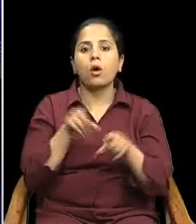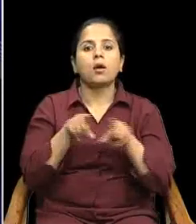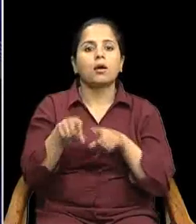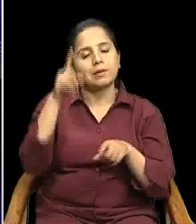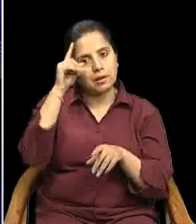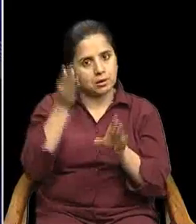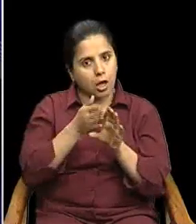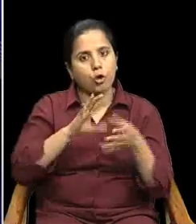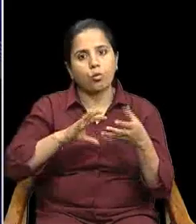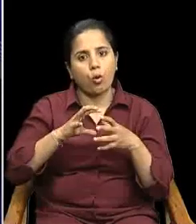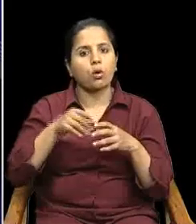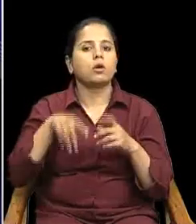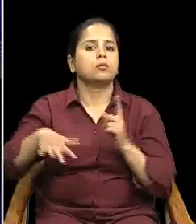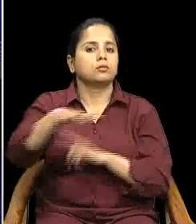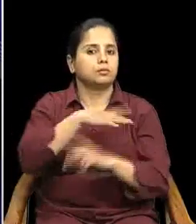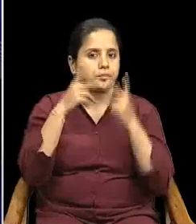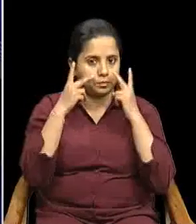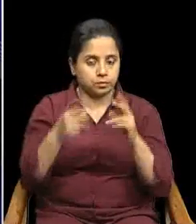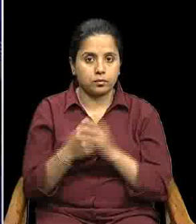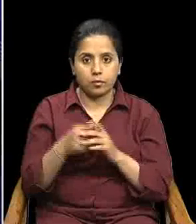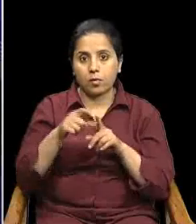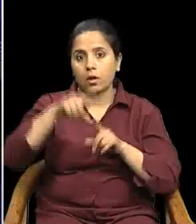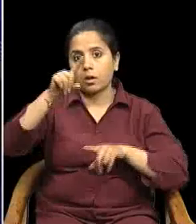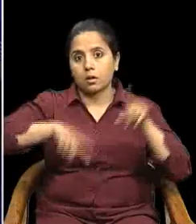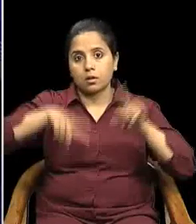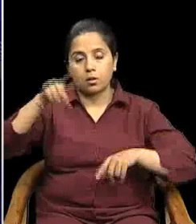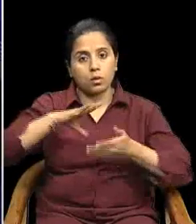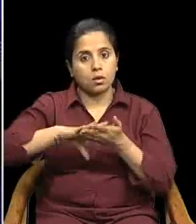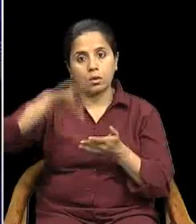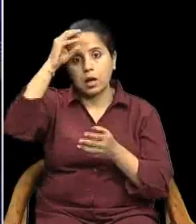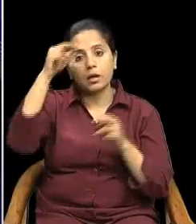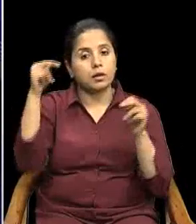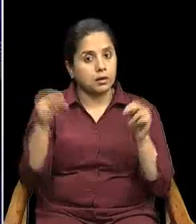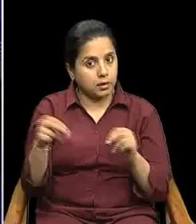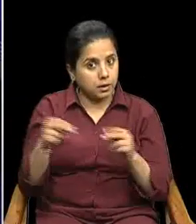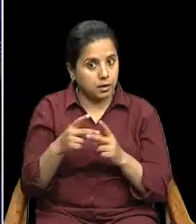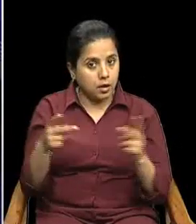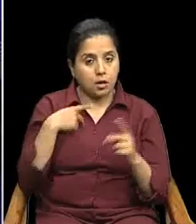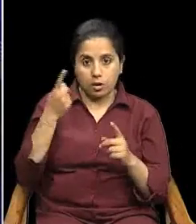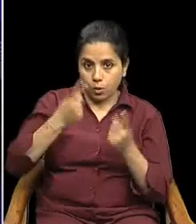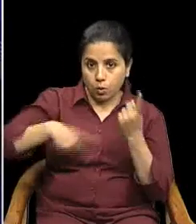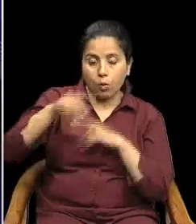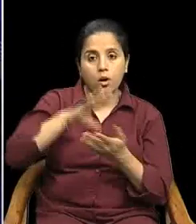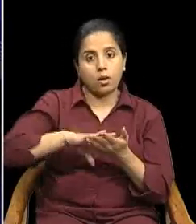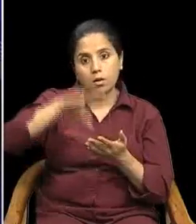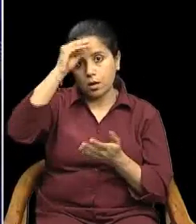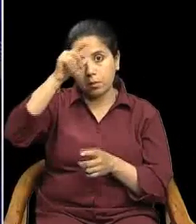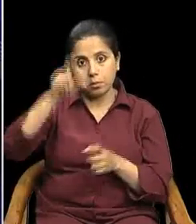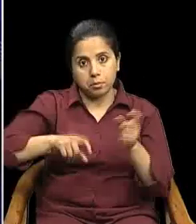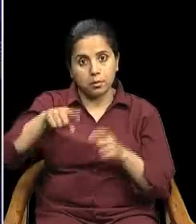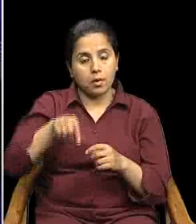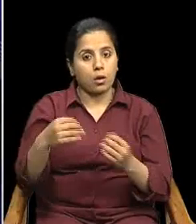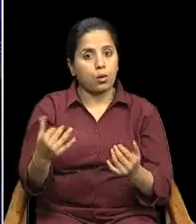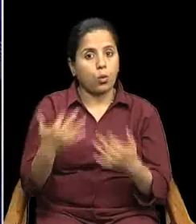psychomotor domain. So, the diversity of learning needs amongst the learner is